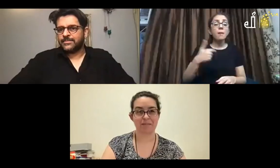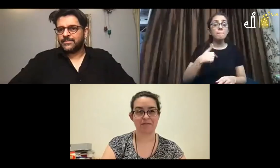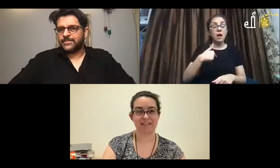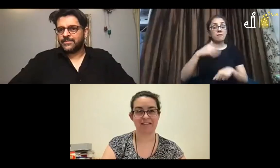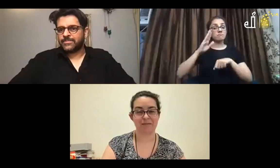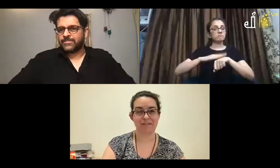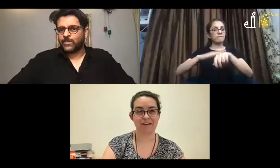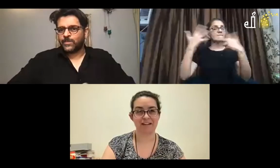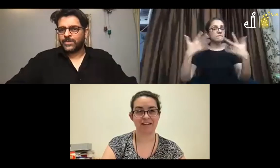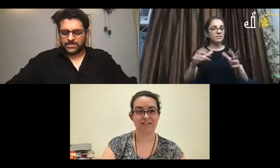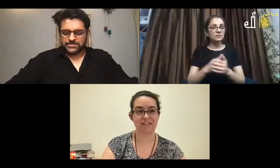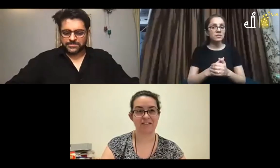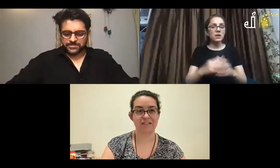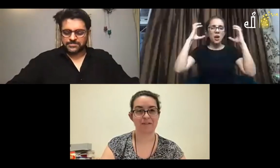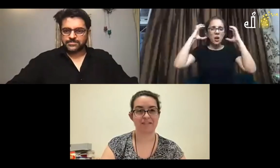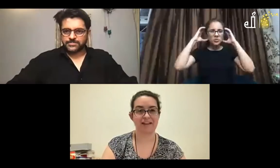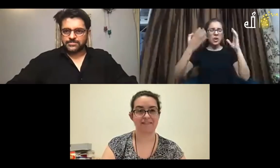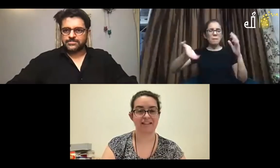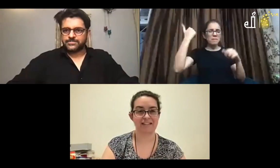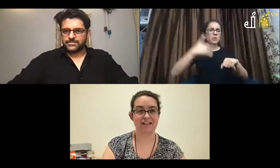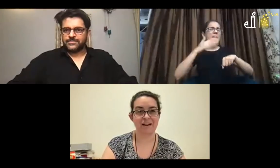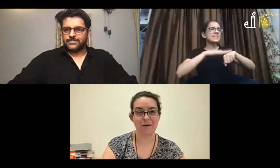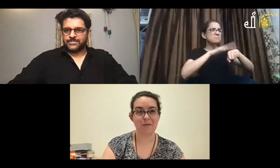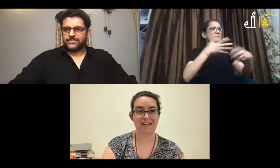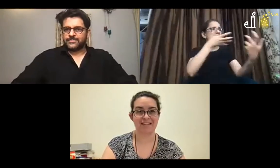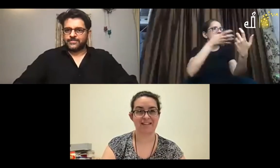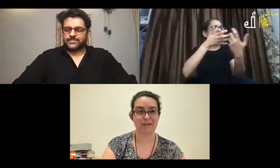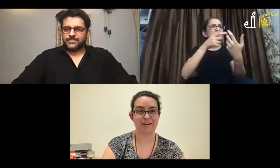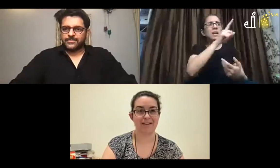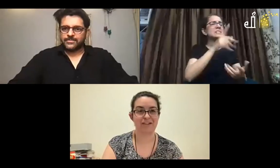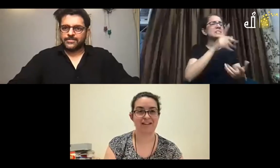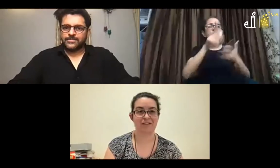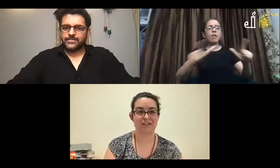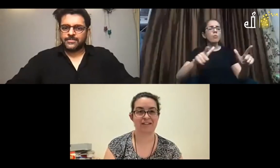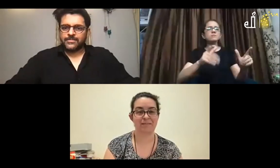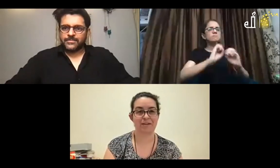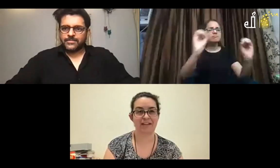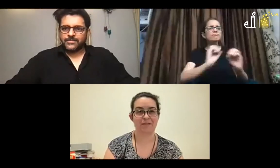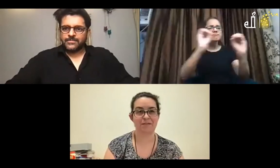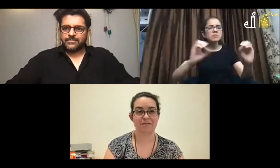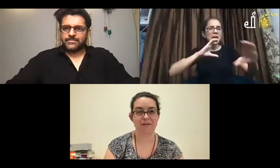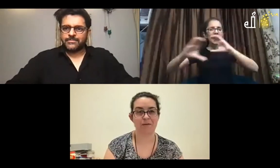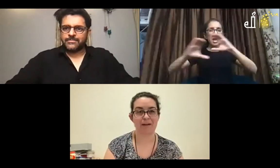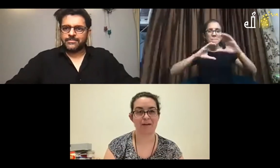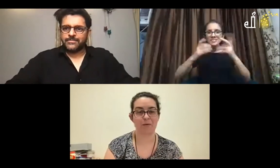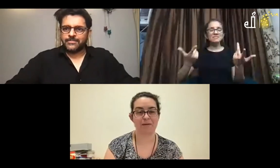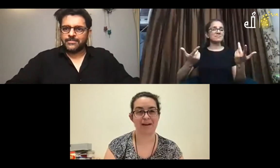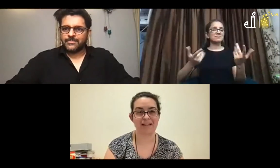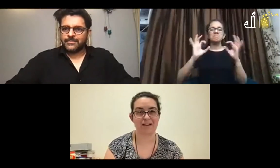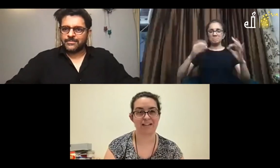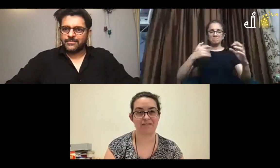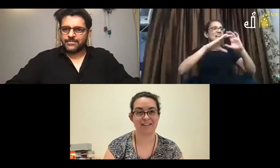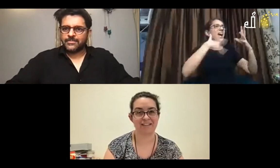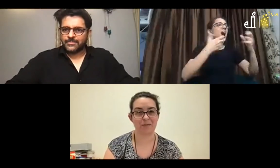experience previously with audiologists was that they didn't know any sign language and couldn't communicate with me very well when